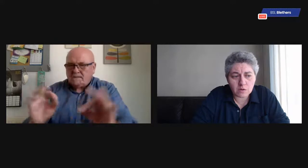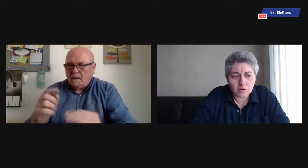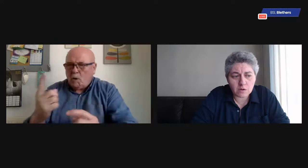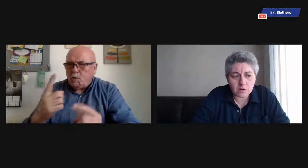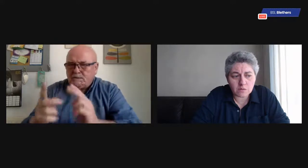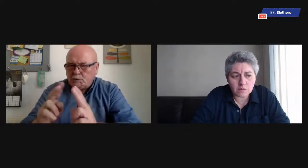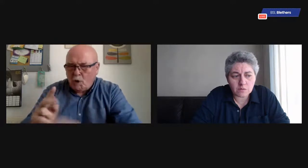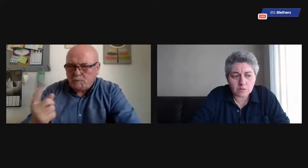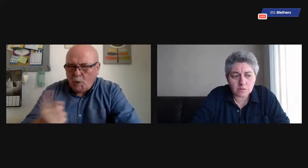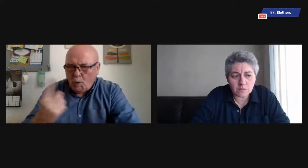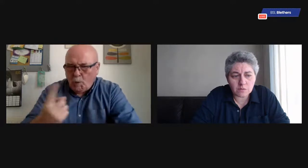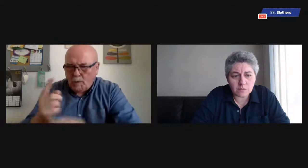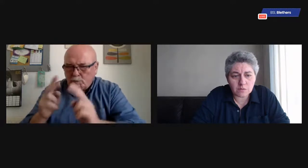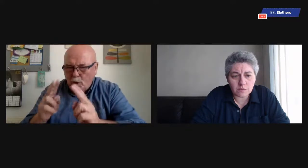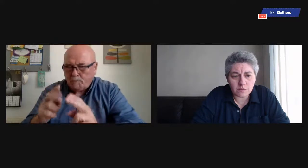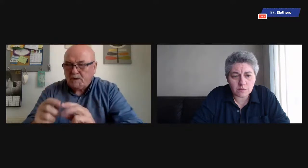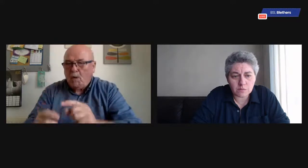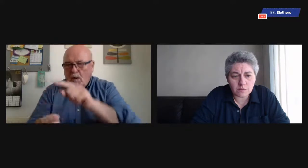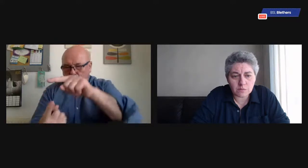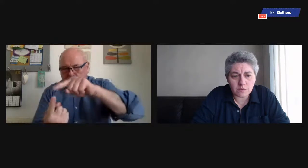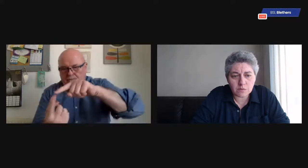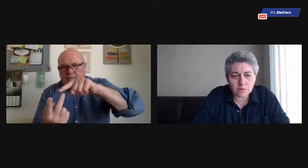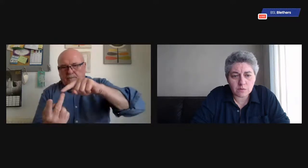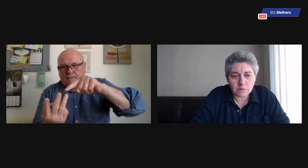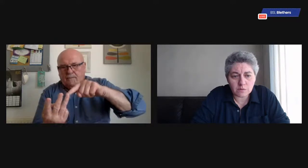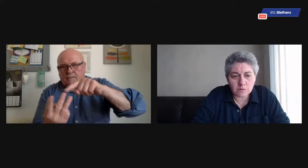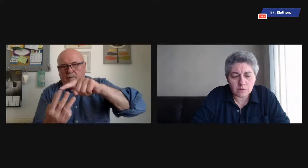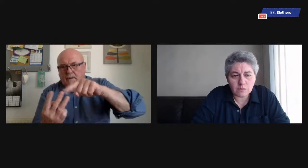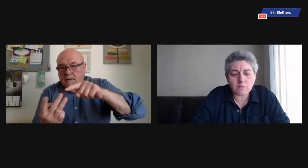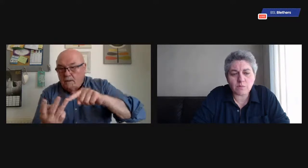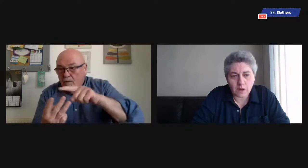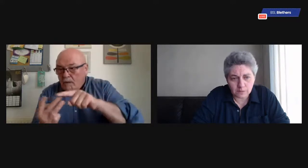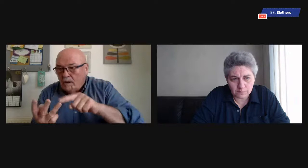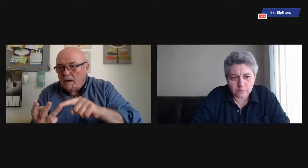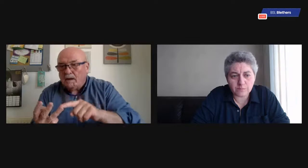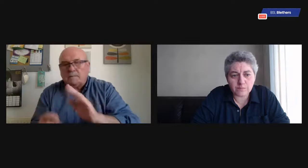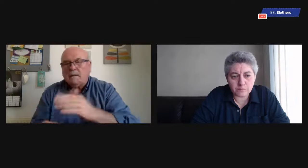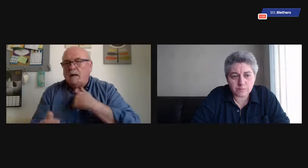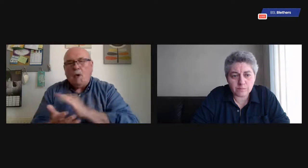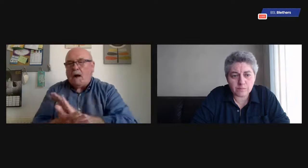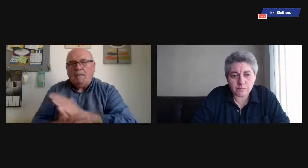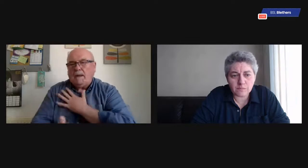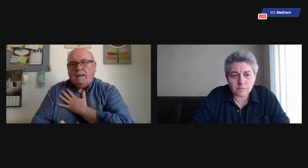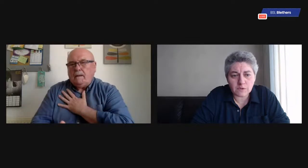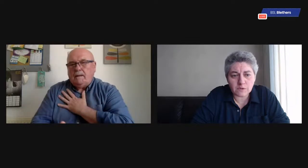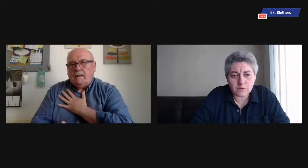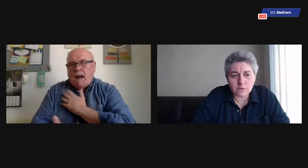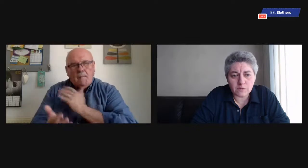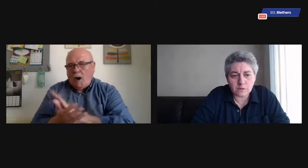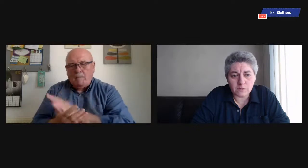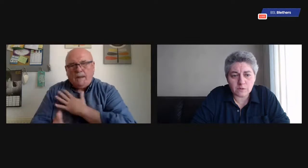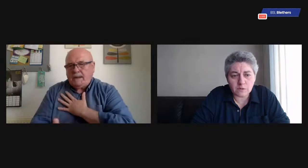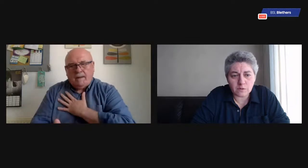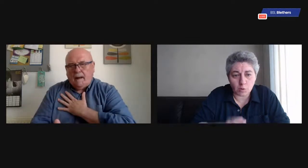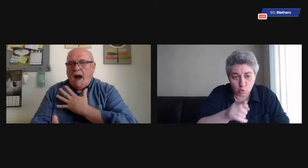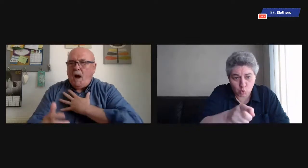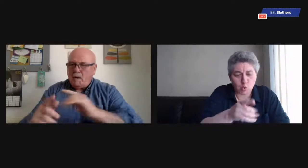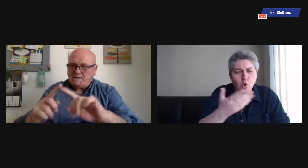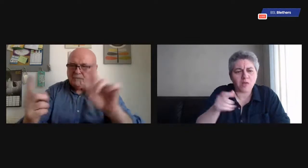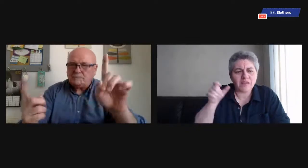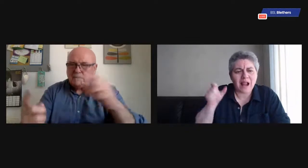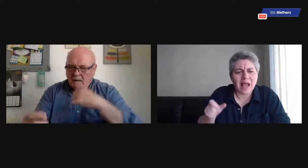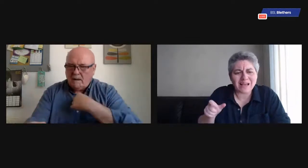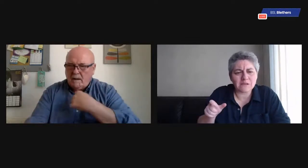I always talk to people beforehand, so the power would have been before we got to the trial. I would say all